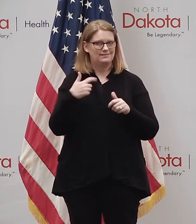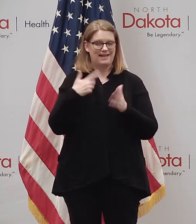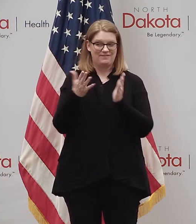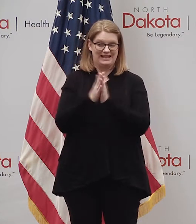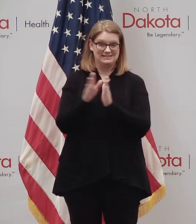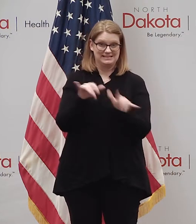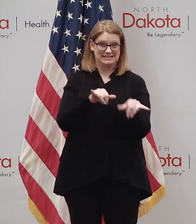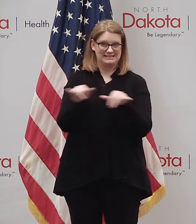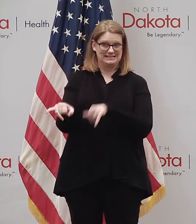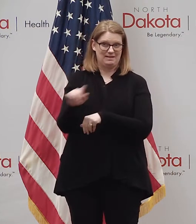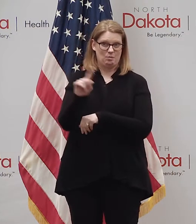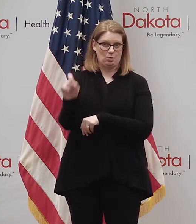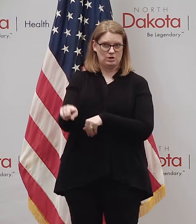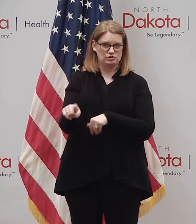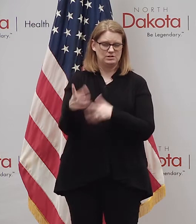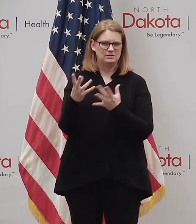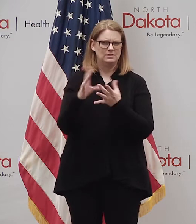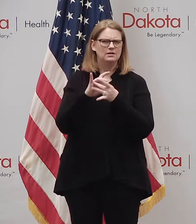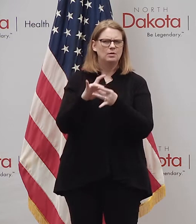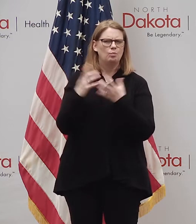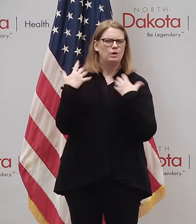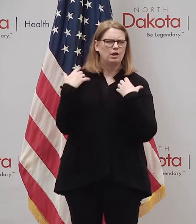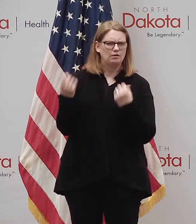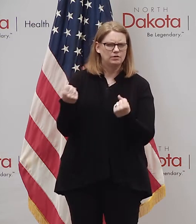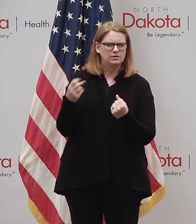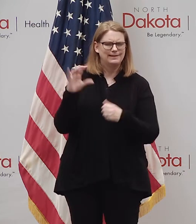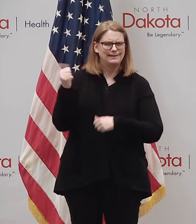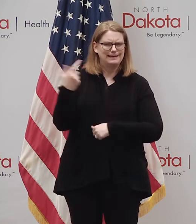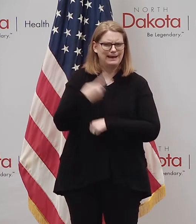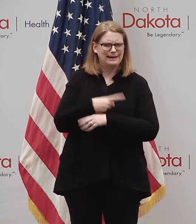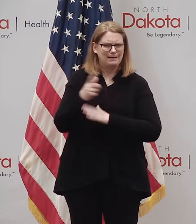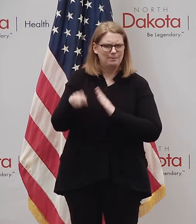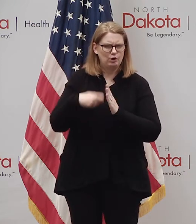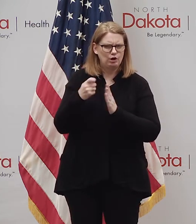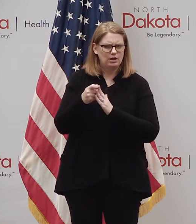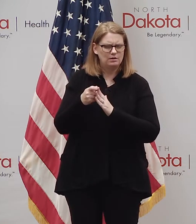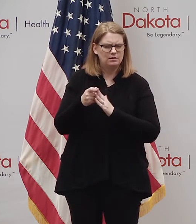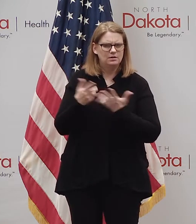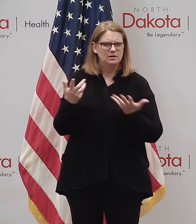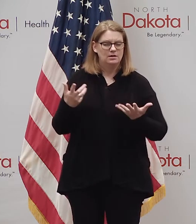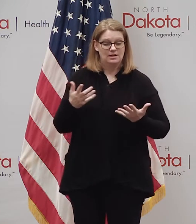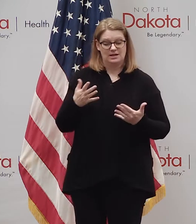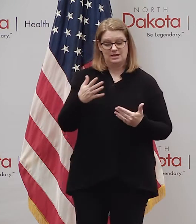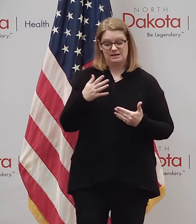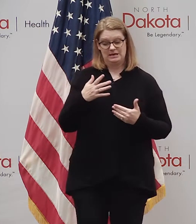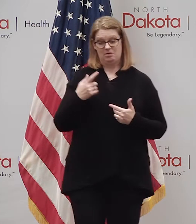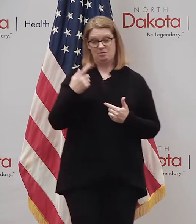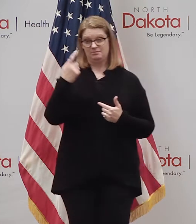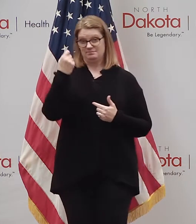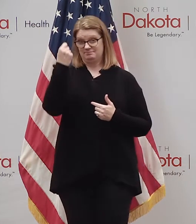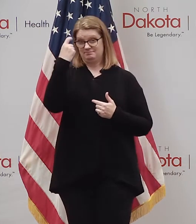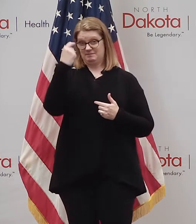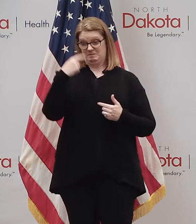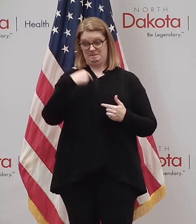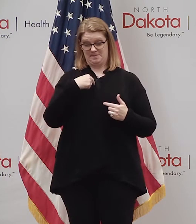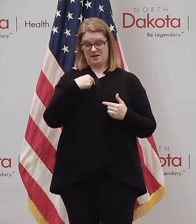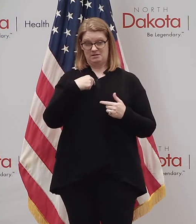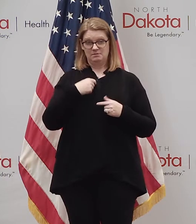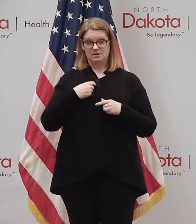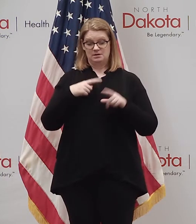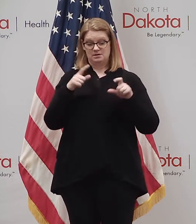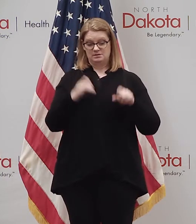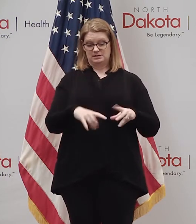the same question, Gene, about recovered in the 10-day period. And my understanding is that after a person has